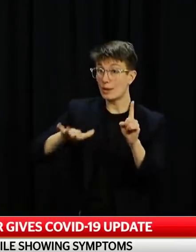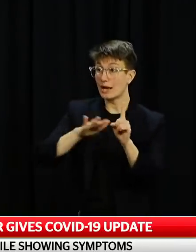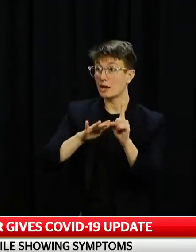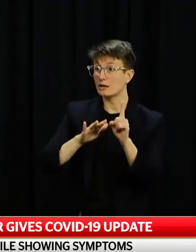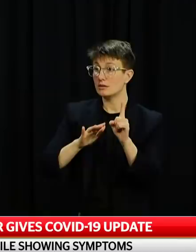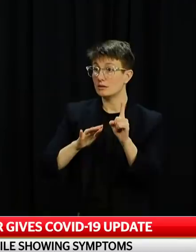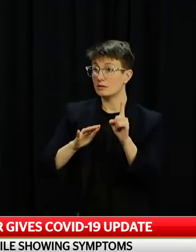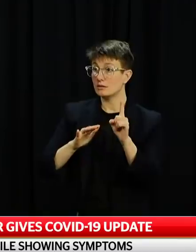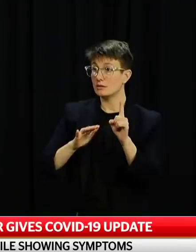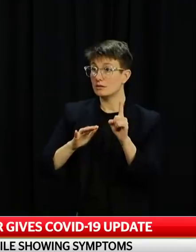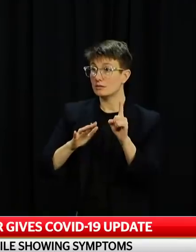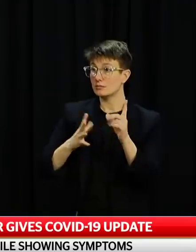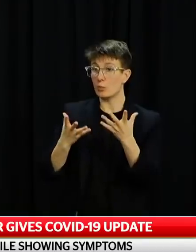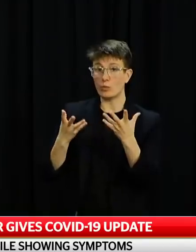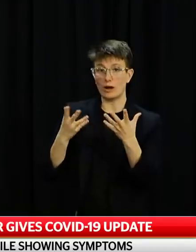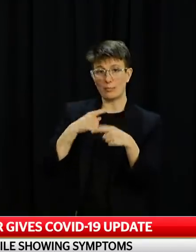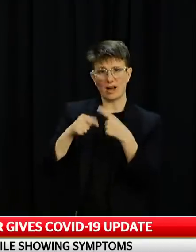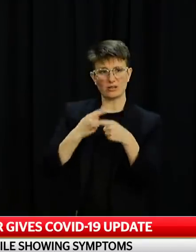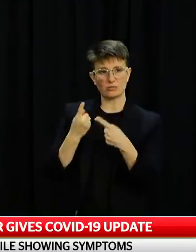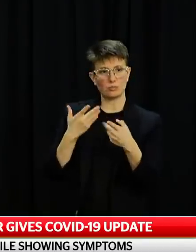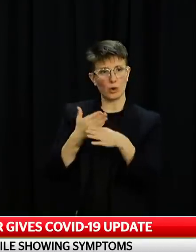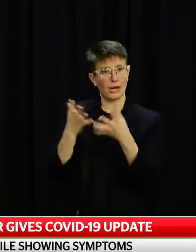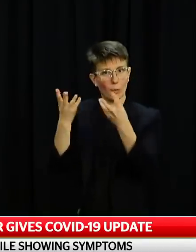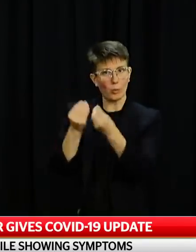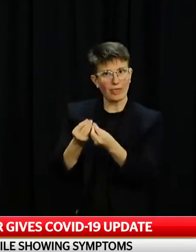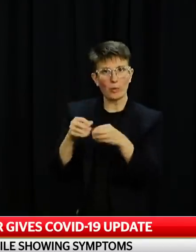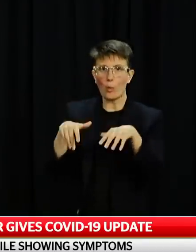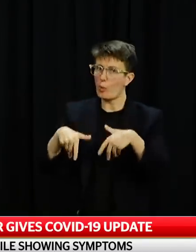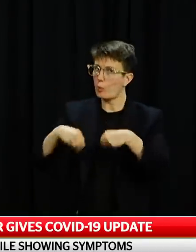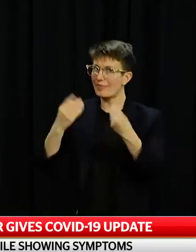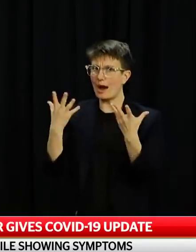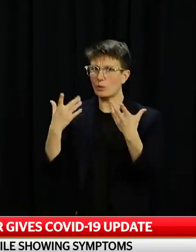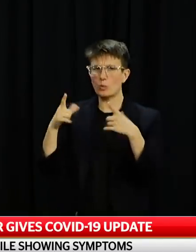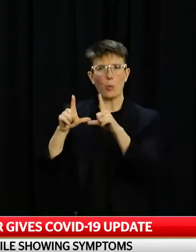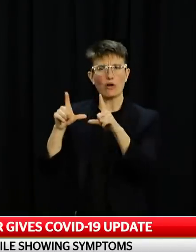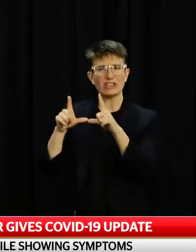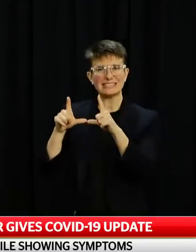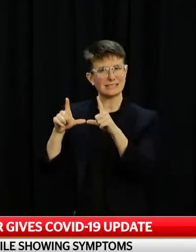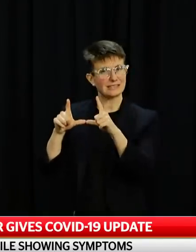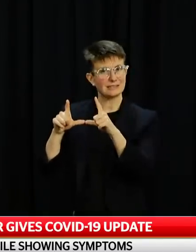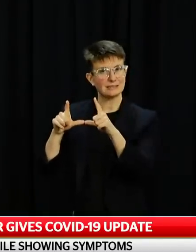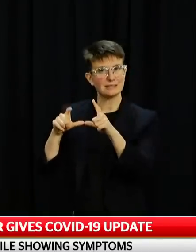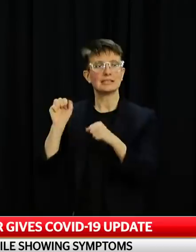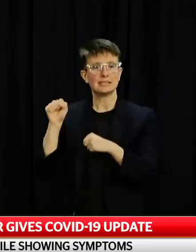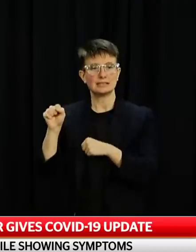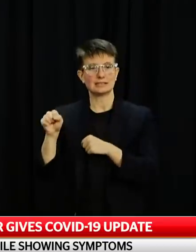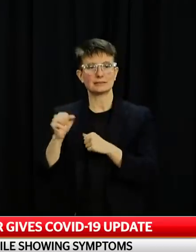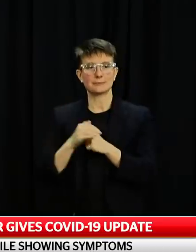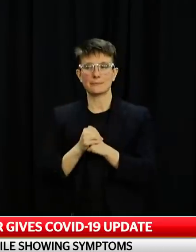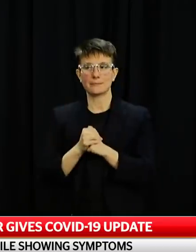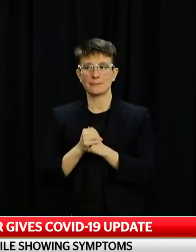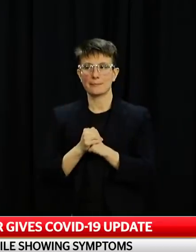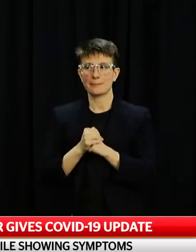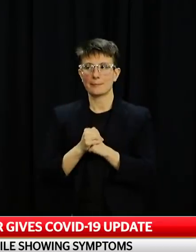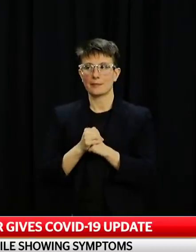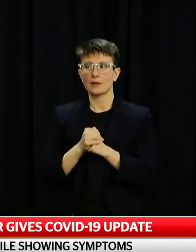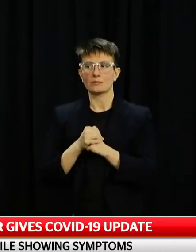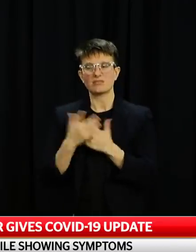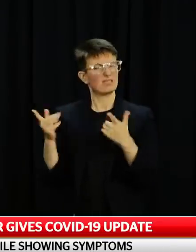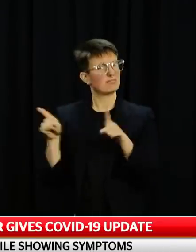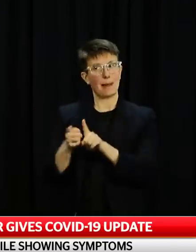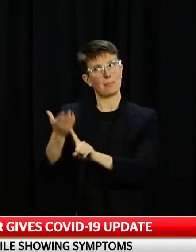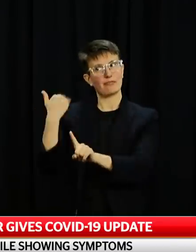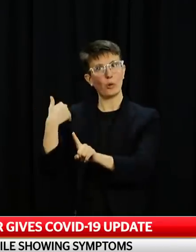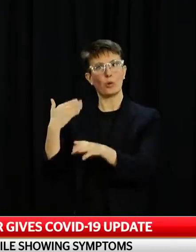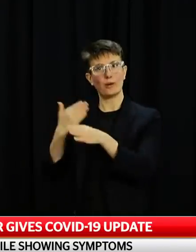or with or without warrants? Absolutely. So this is exactly the same approach we've taken throughout. We've worked really carefully with iwi. I'm